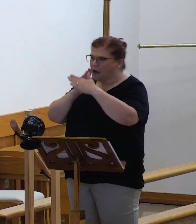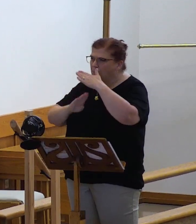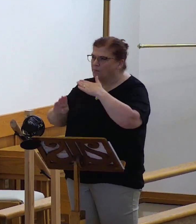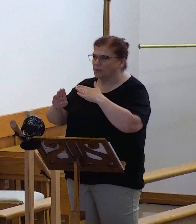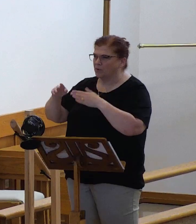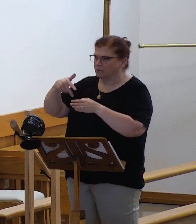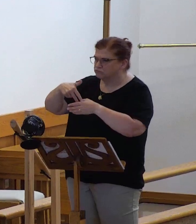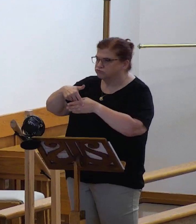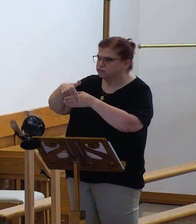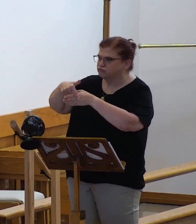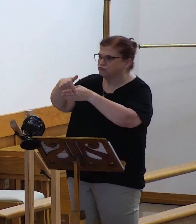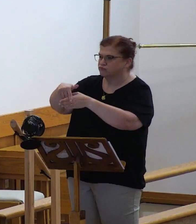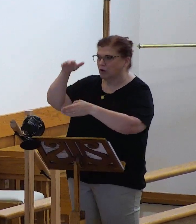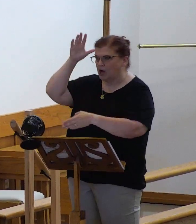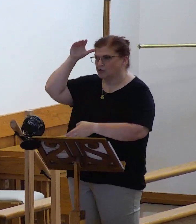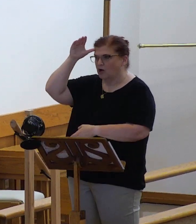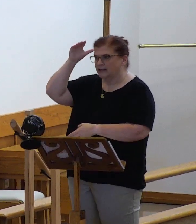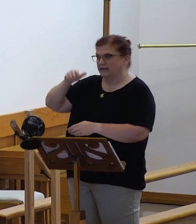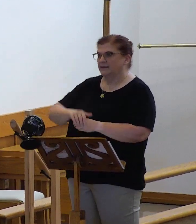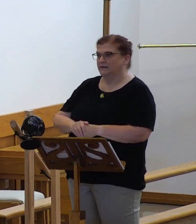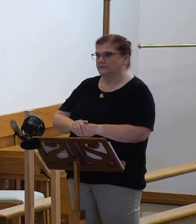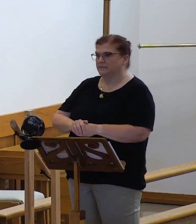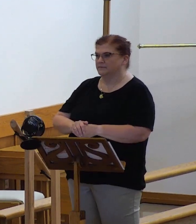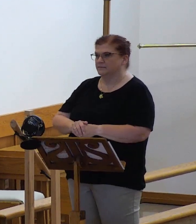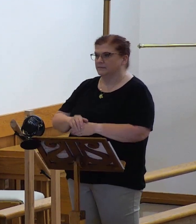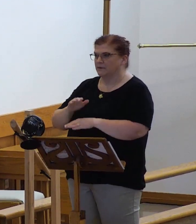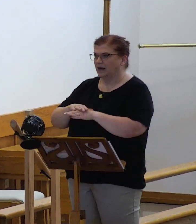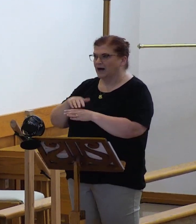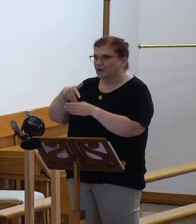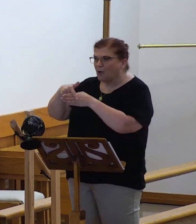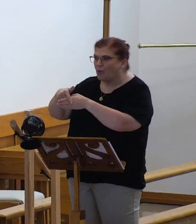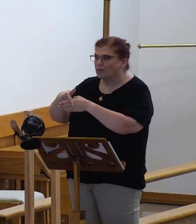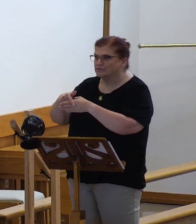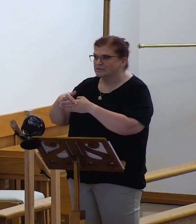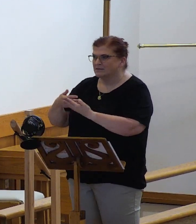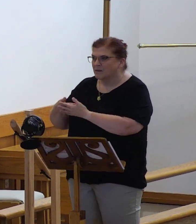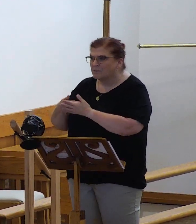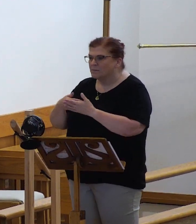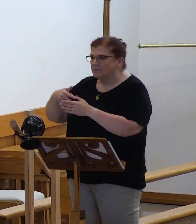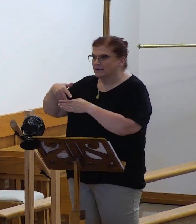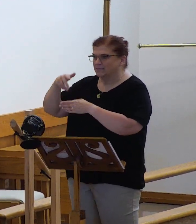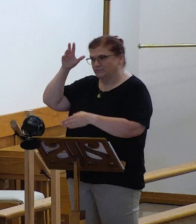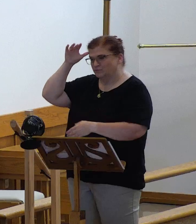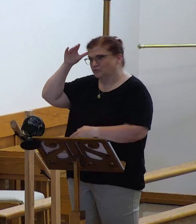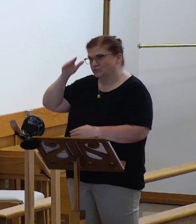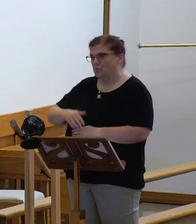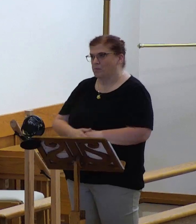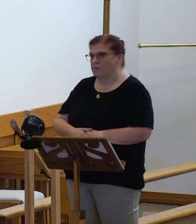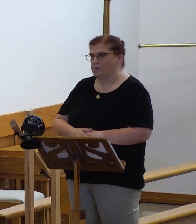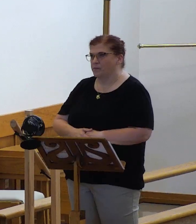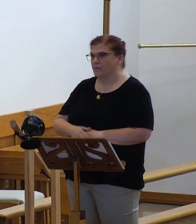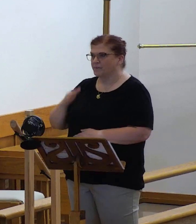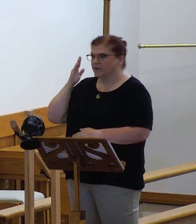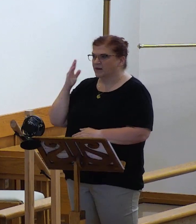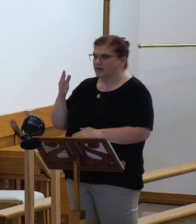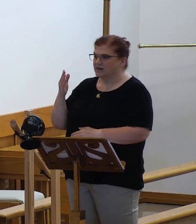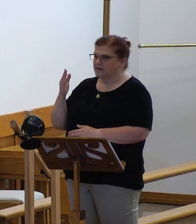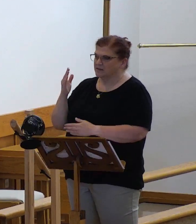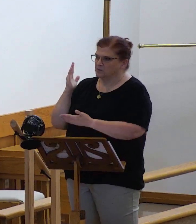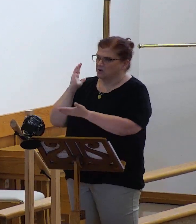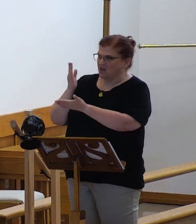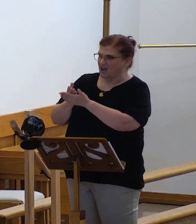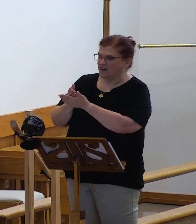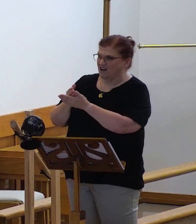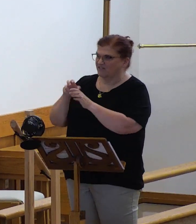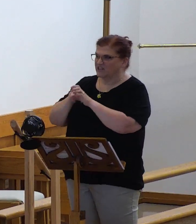and riding on a donkey, on a colt, the foal of a donkey. He will cut off the